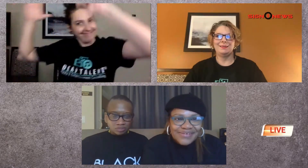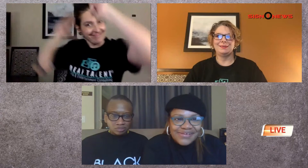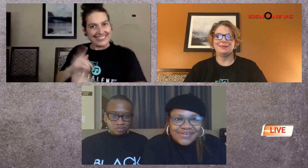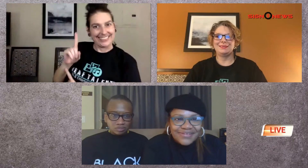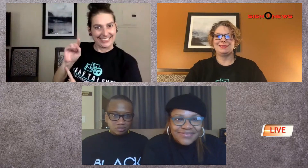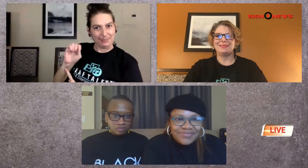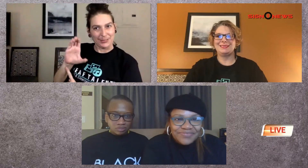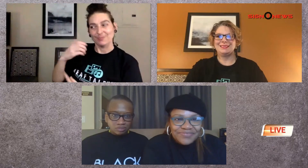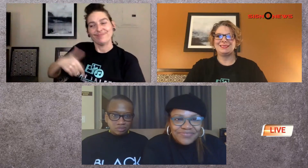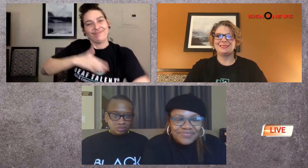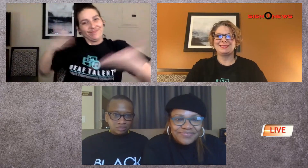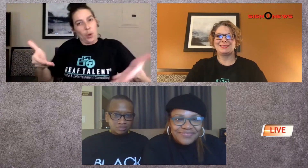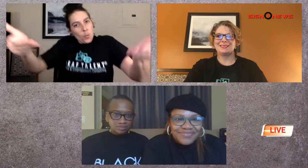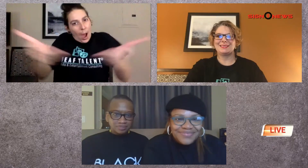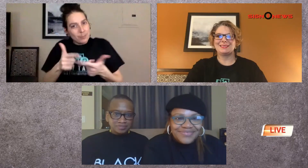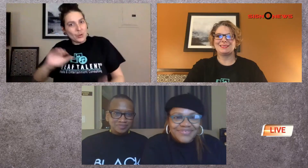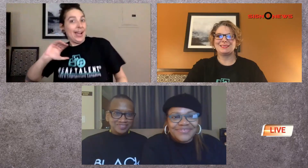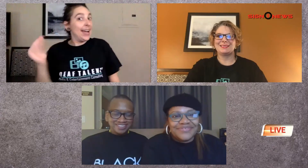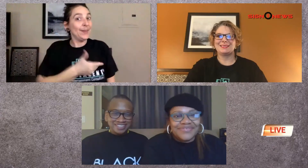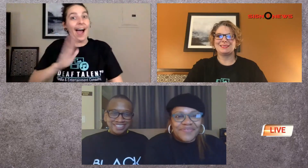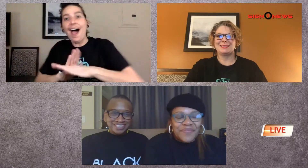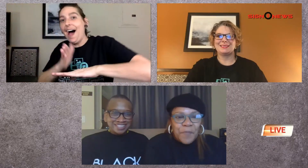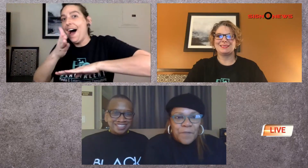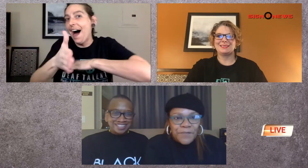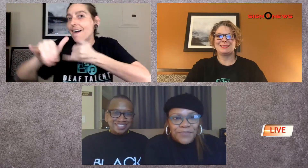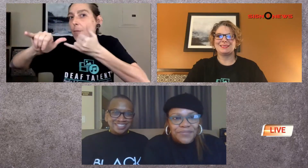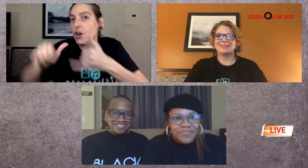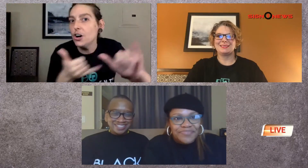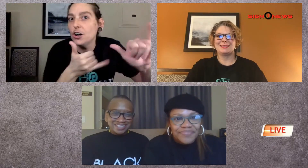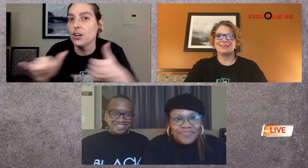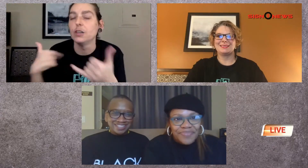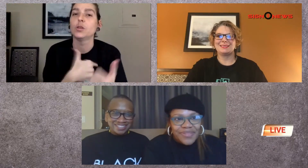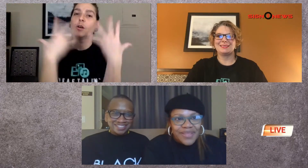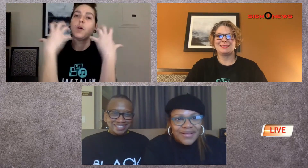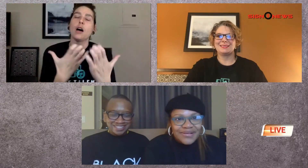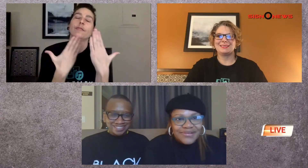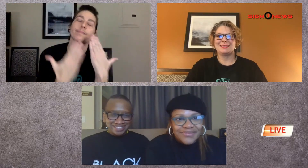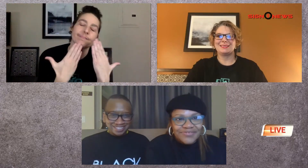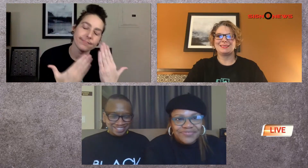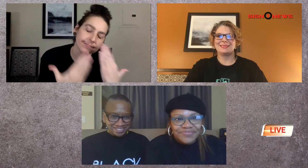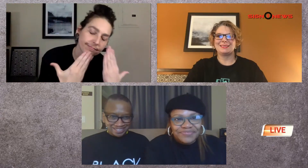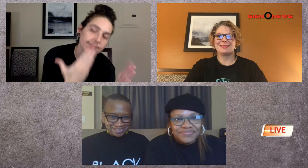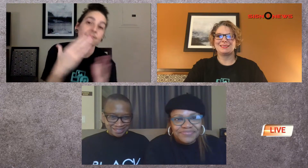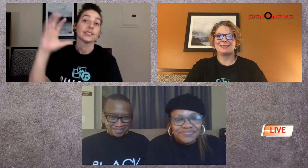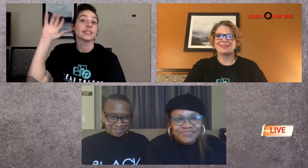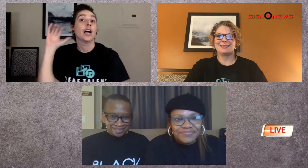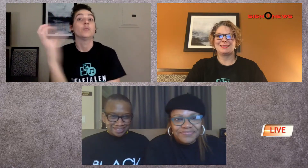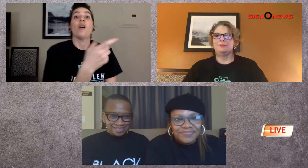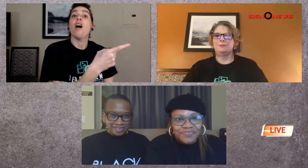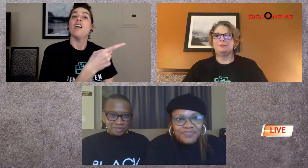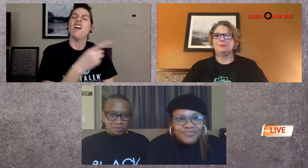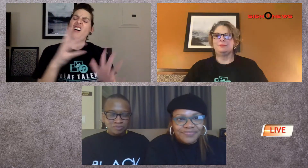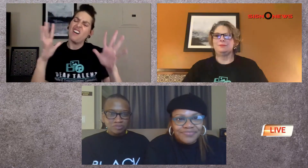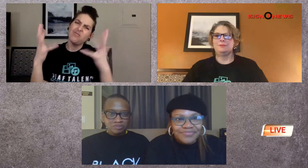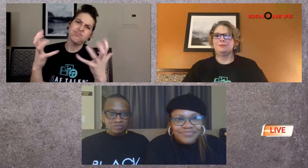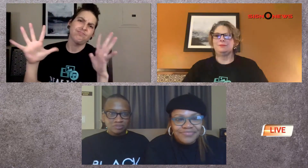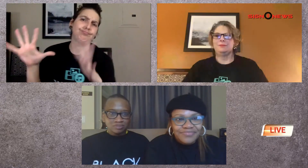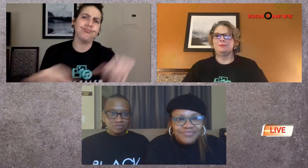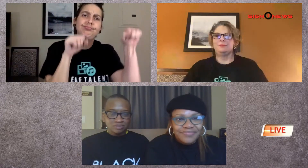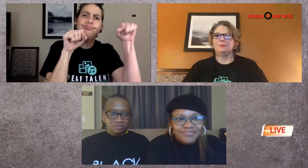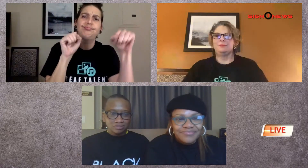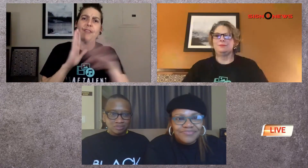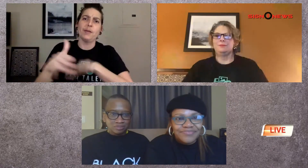Typically, we do a typical show at Sign1News, but now I'm with my DTMEC crew after party. We want to thank